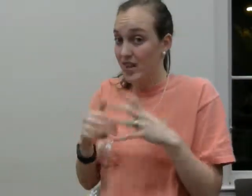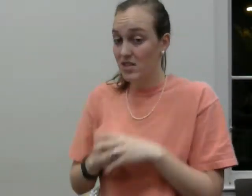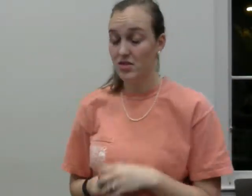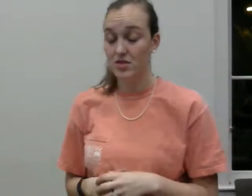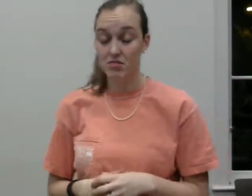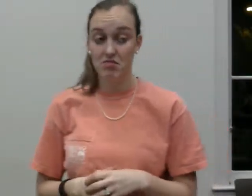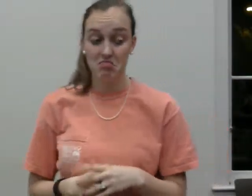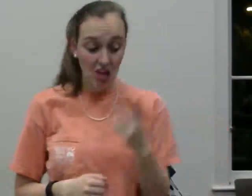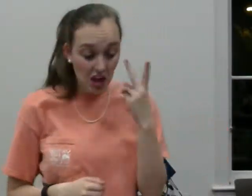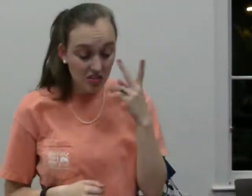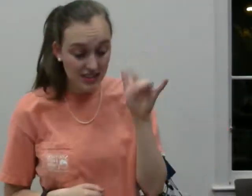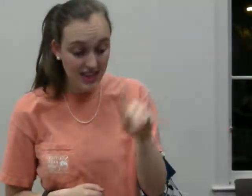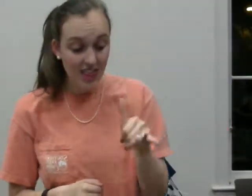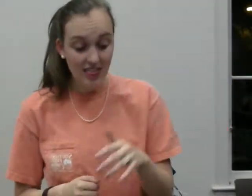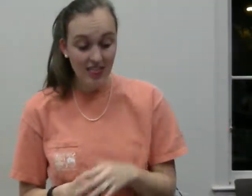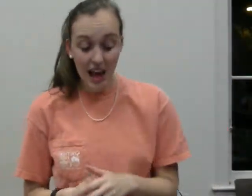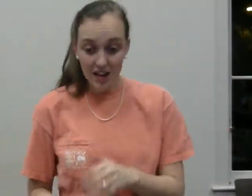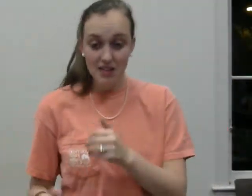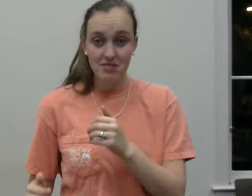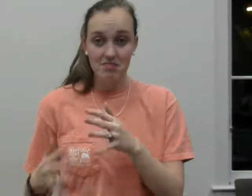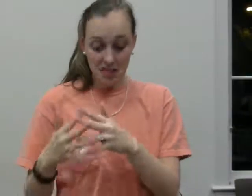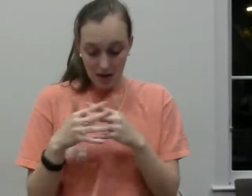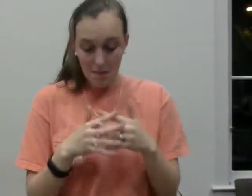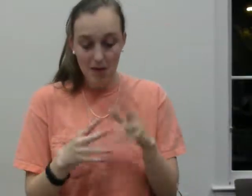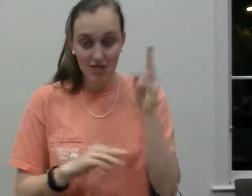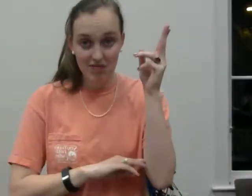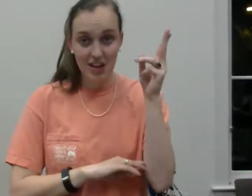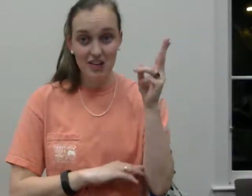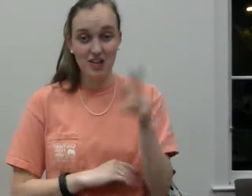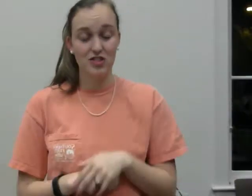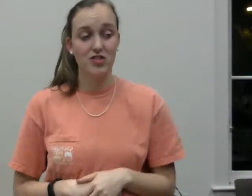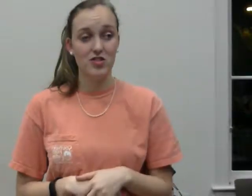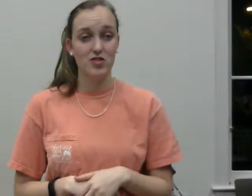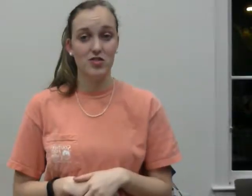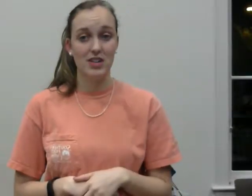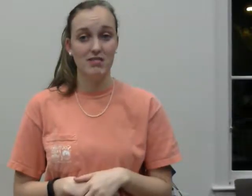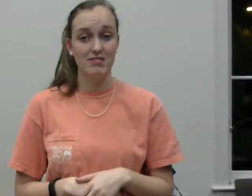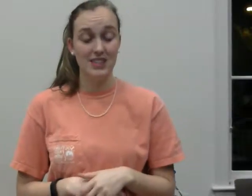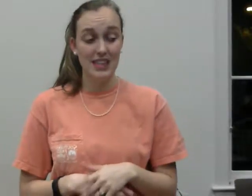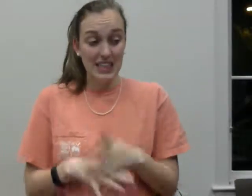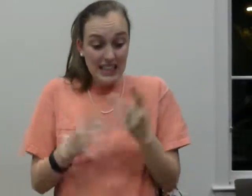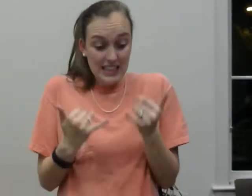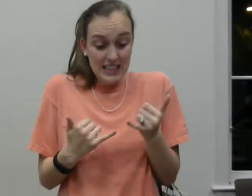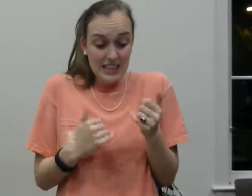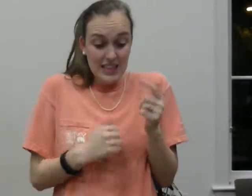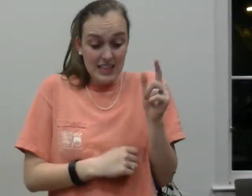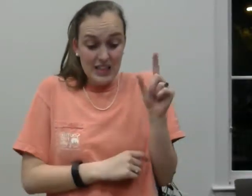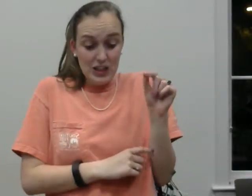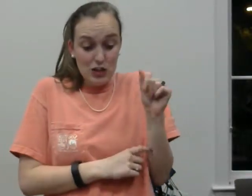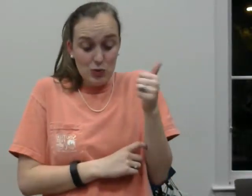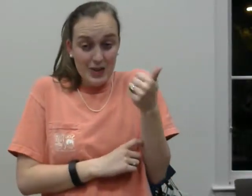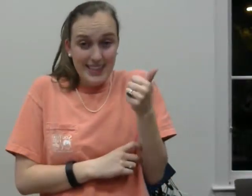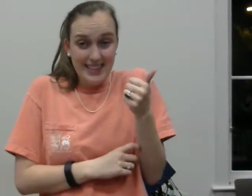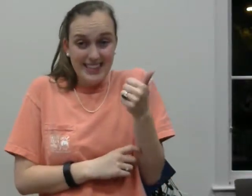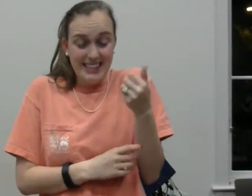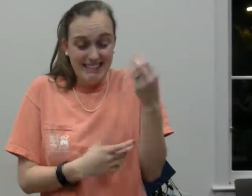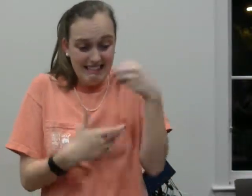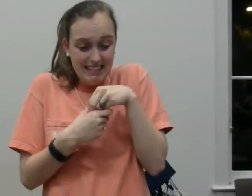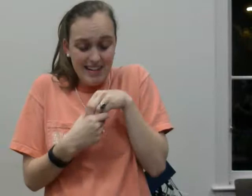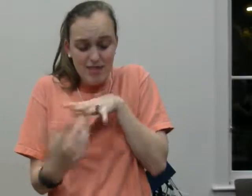history. When the United States has been involved in long conflicts. We've seen it today in 2010, where we're involved in conflict war in Afghanistan and